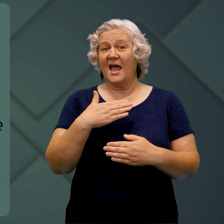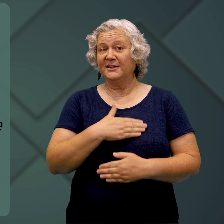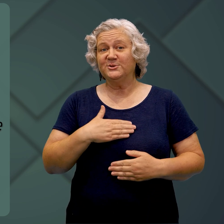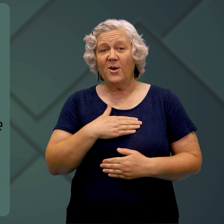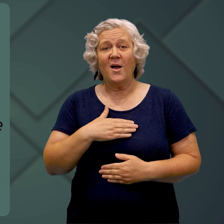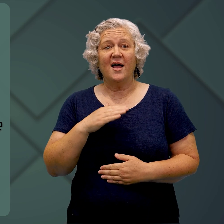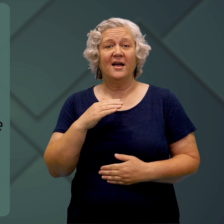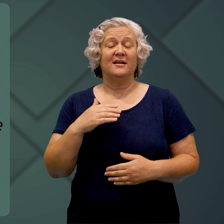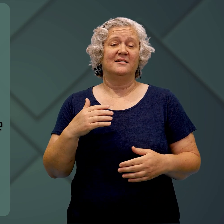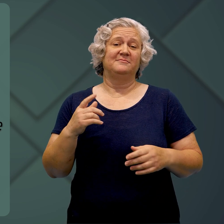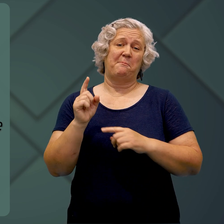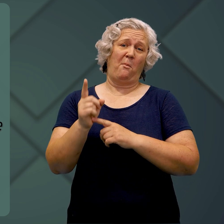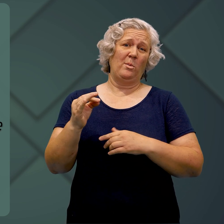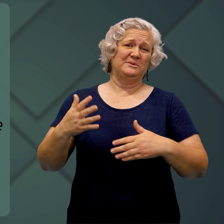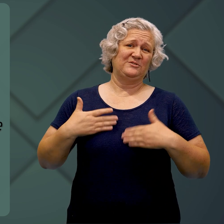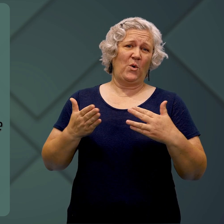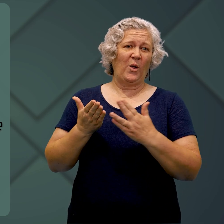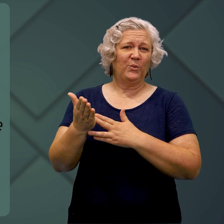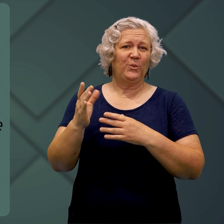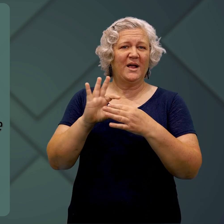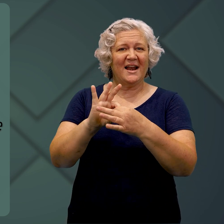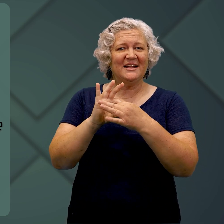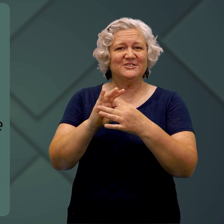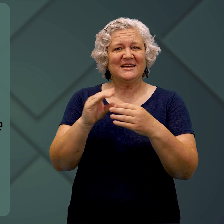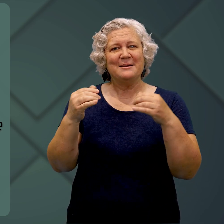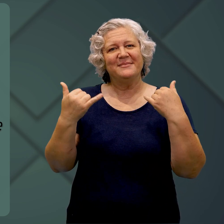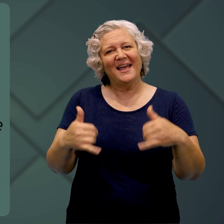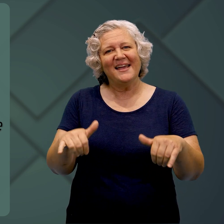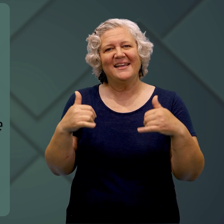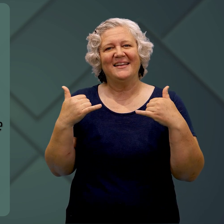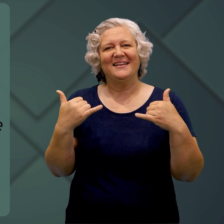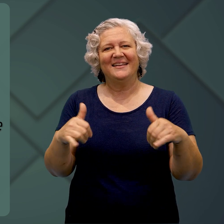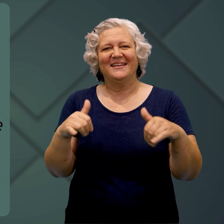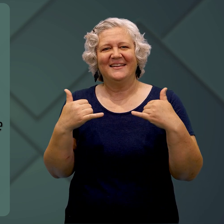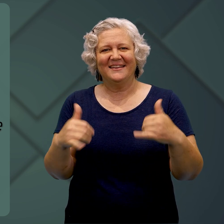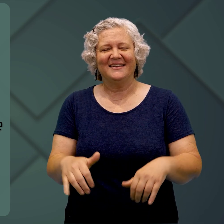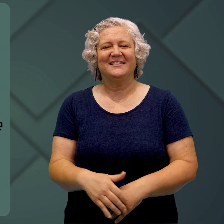and enjoying moments of joy through connection and play.